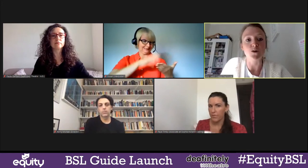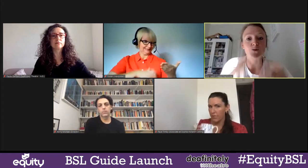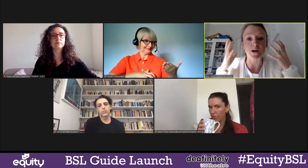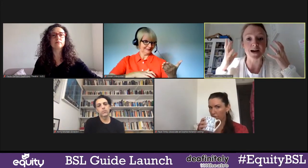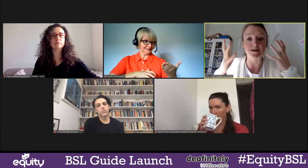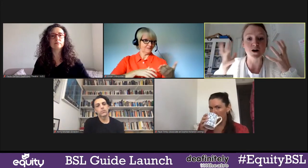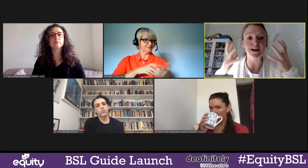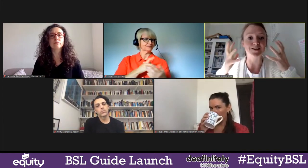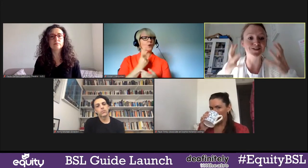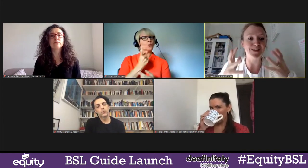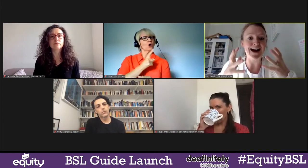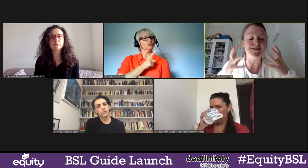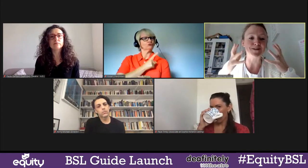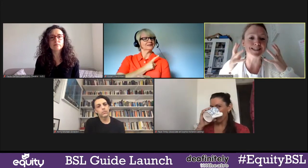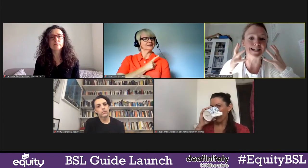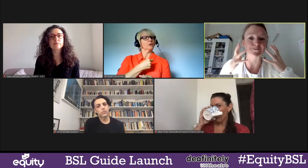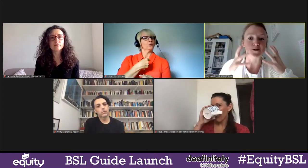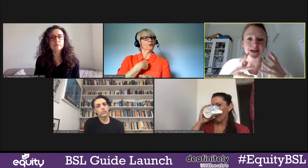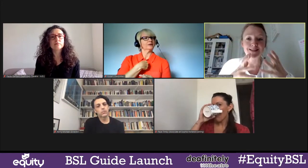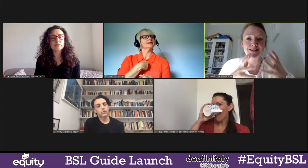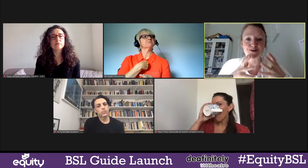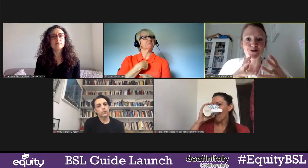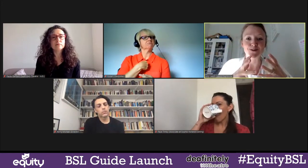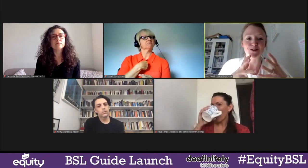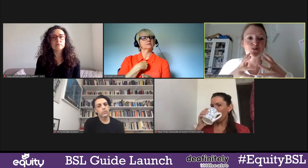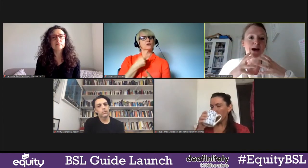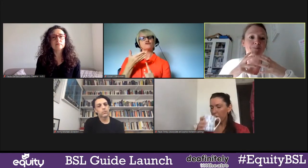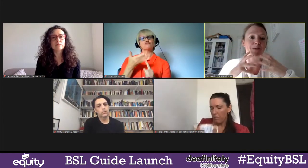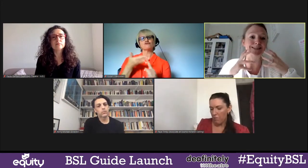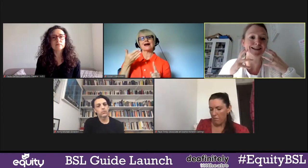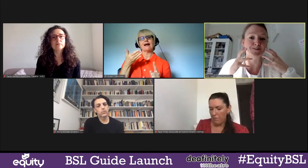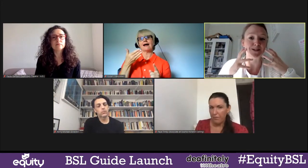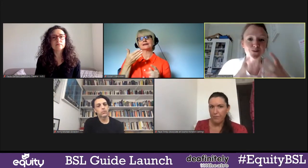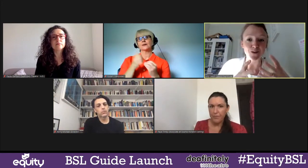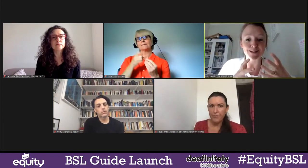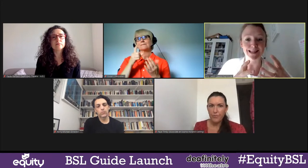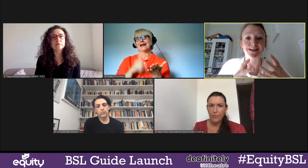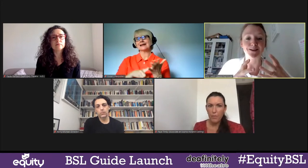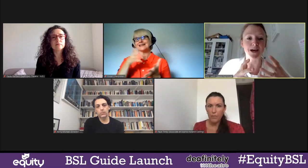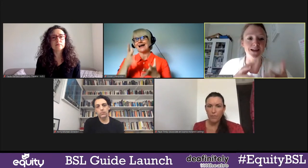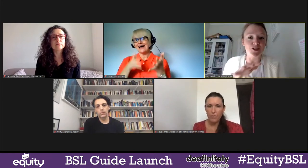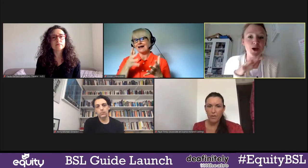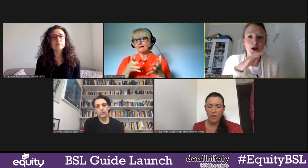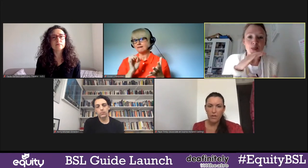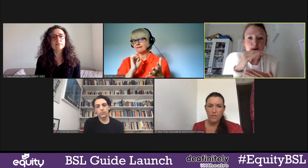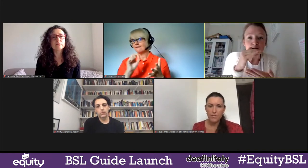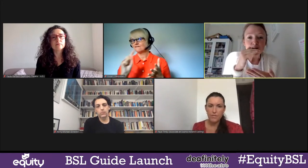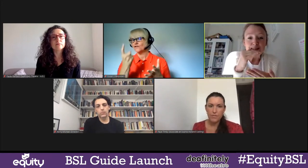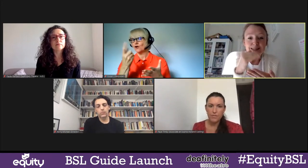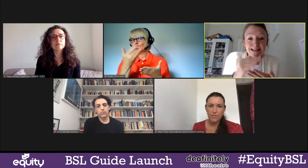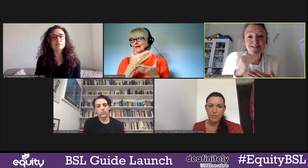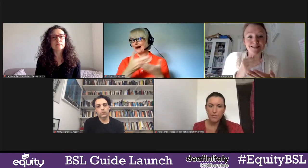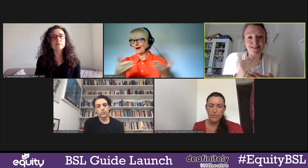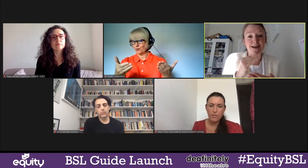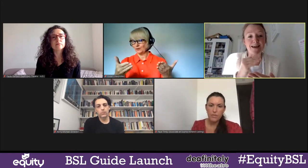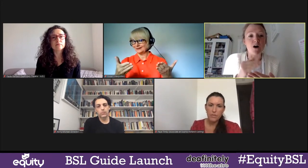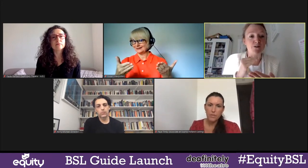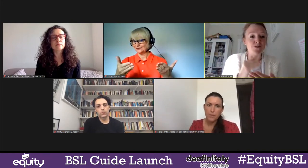we acknowledged that, particularly for BSL users, where BSL is somebody's first language, the density of